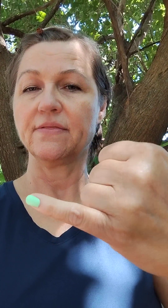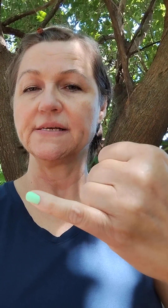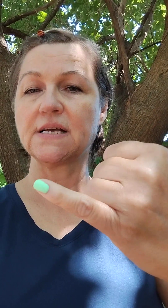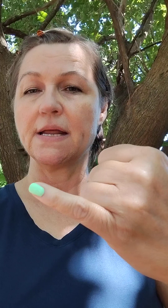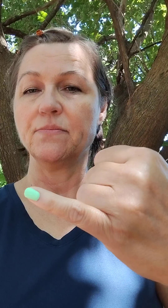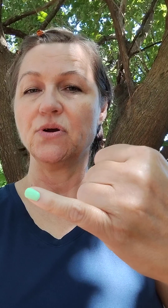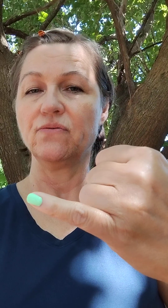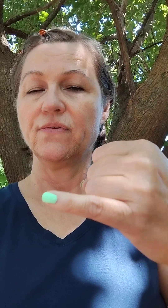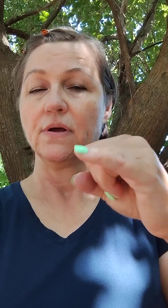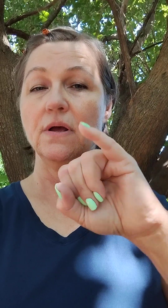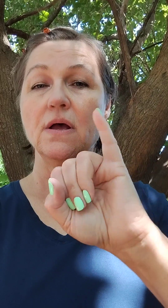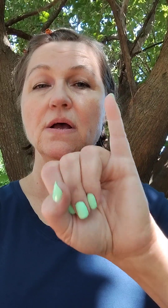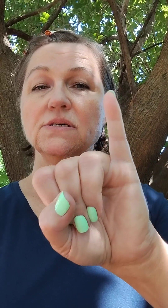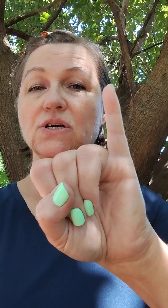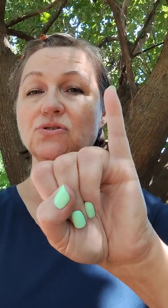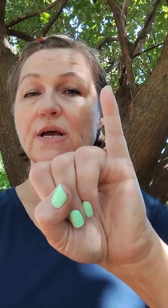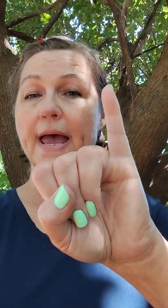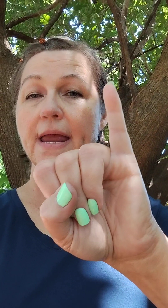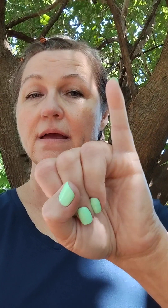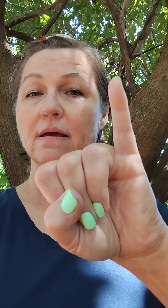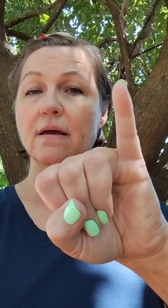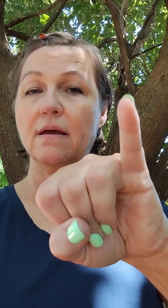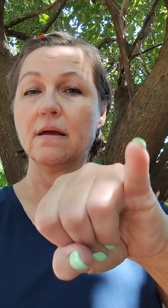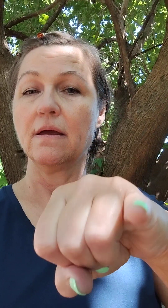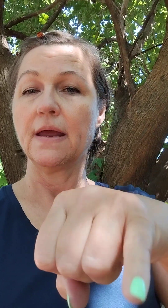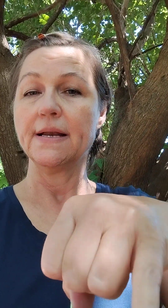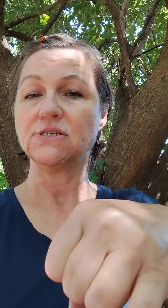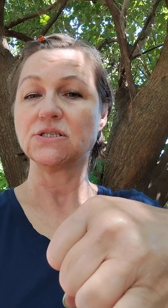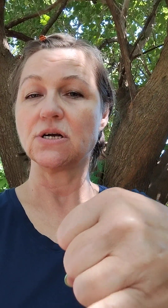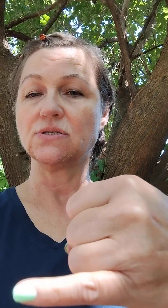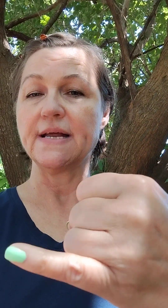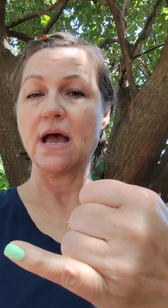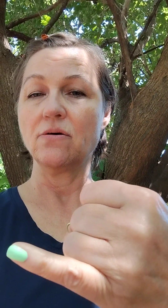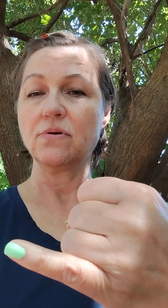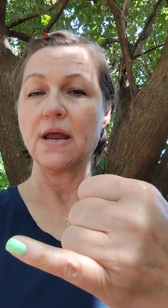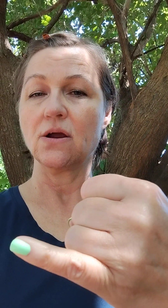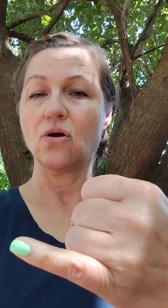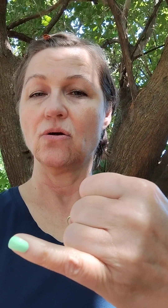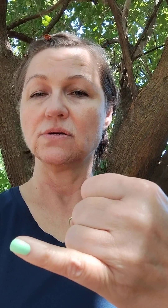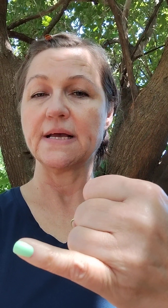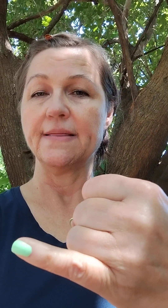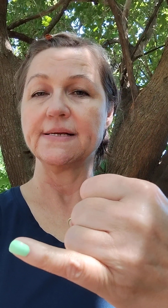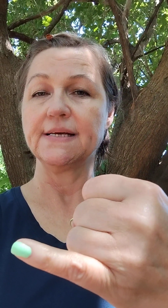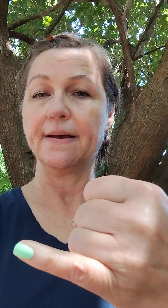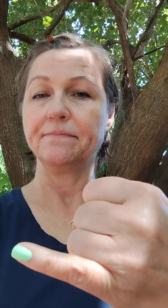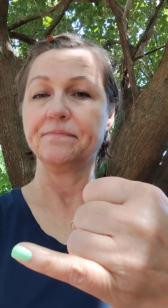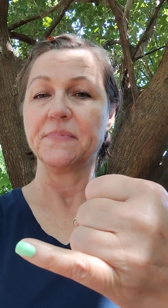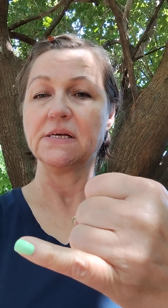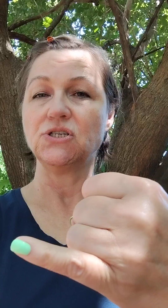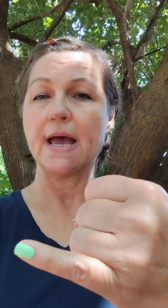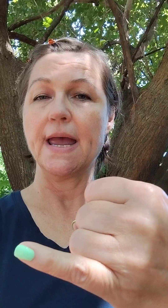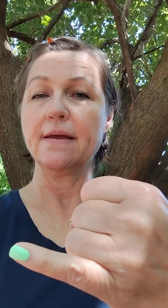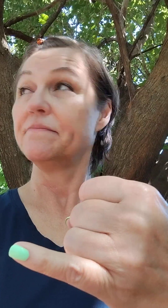this kind of move. So J. And it just goes down and curls, and that's it. J.